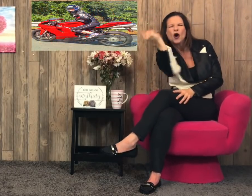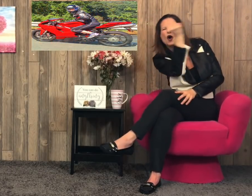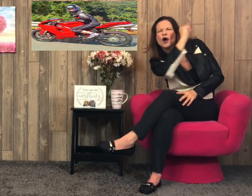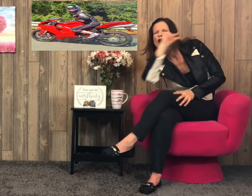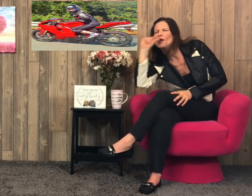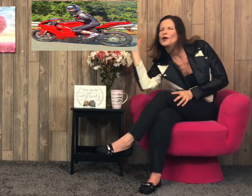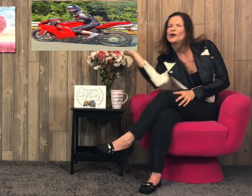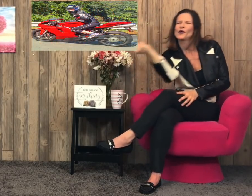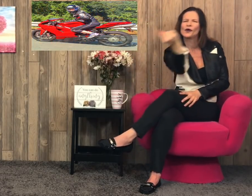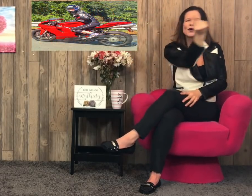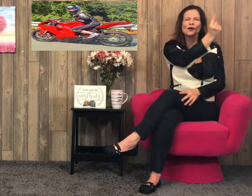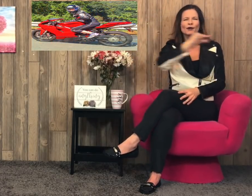hair.